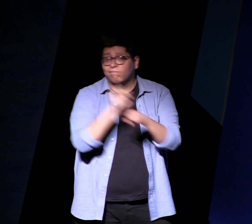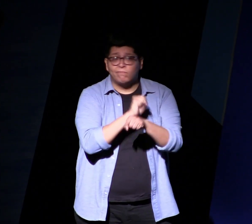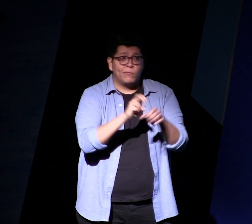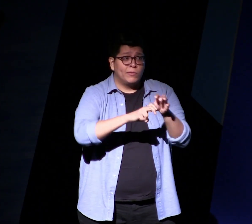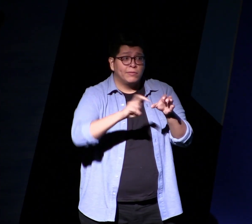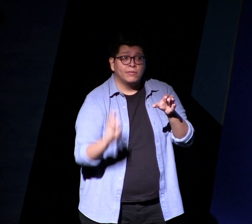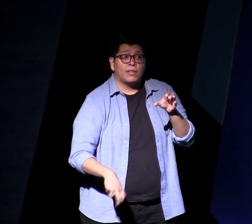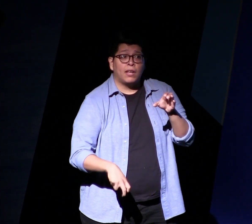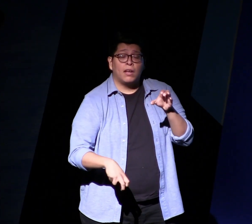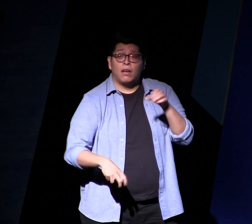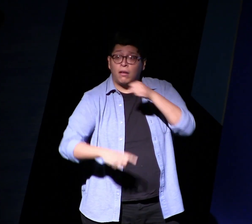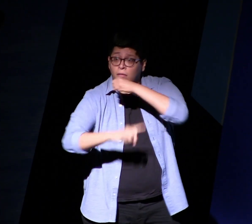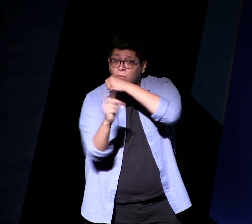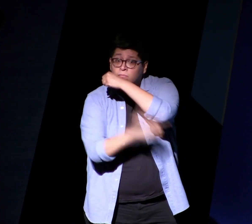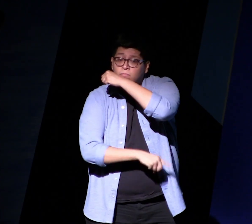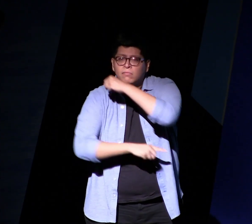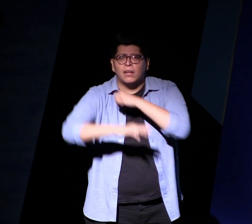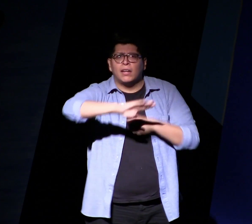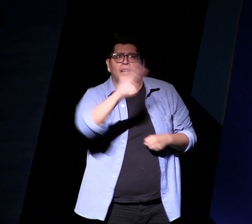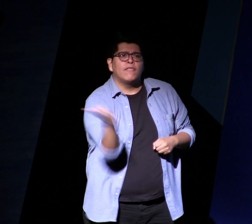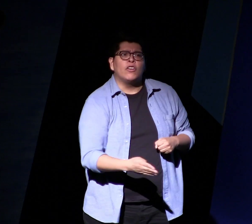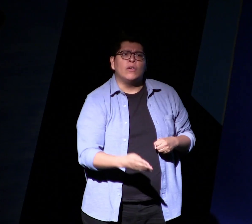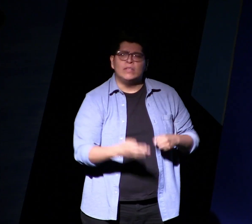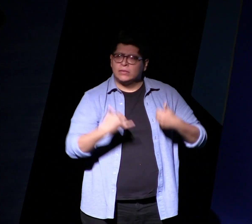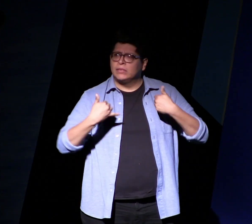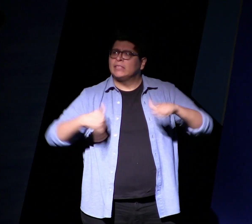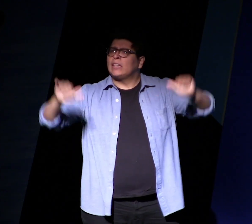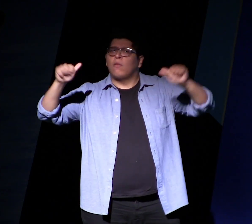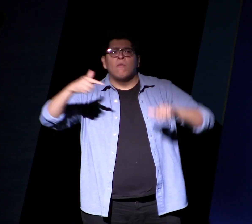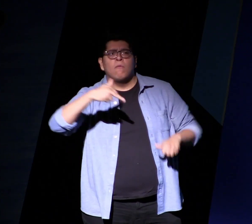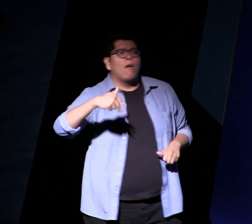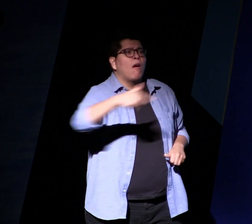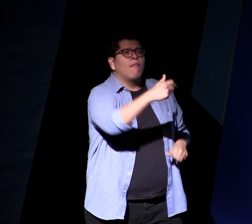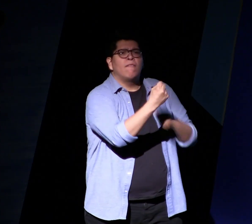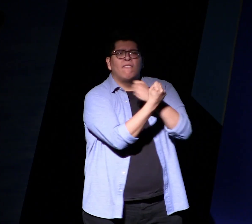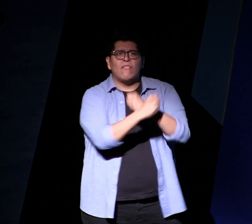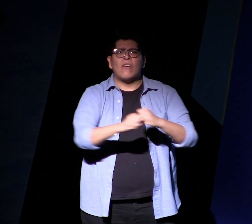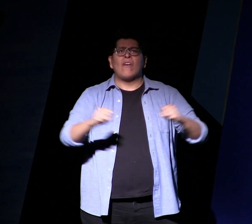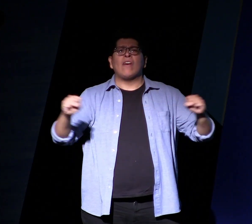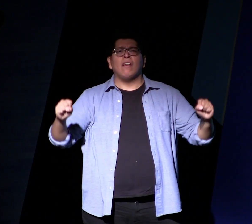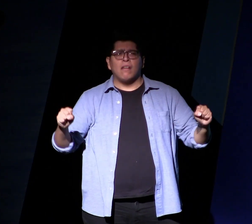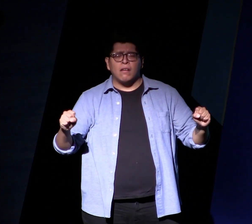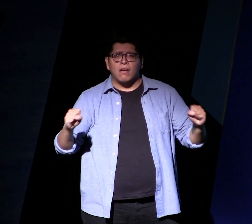Officer Ian Burke resigned and was never prosecuted over this incident. He still walks free